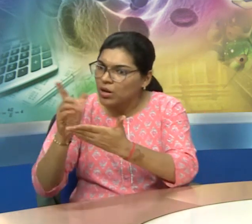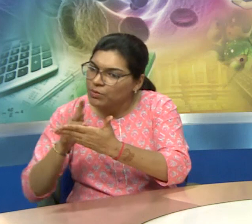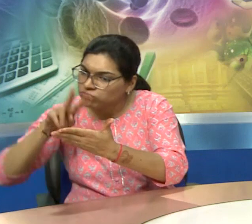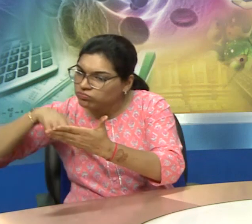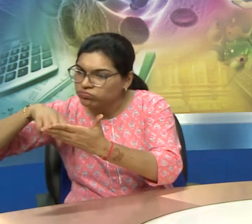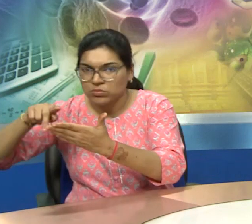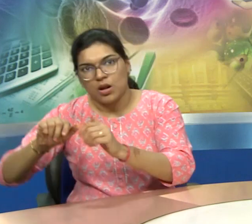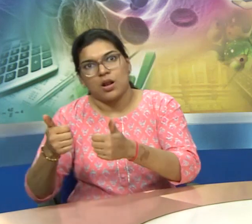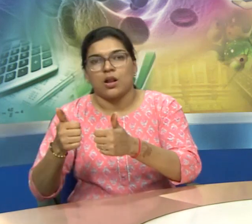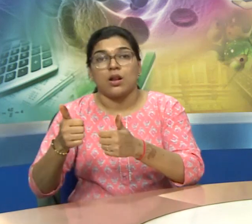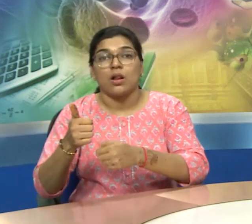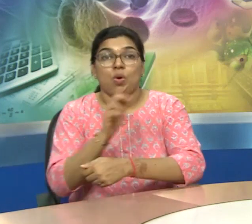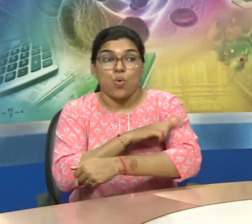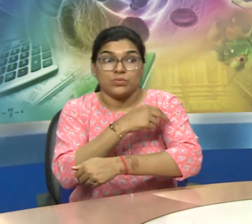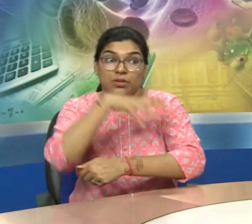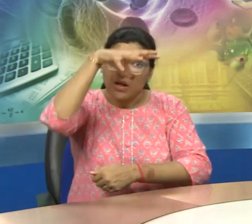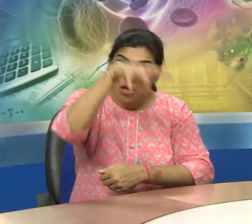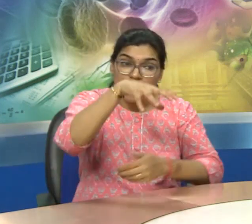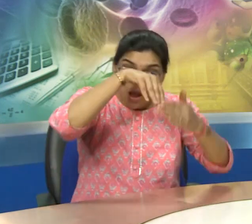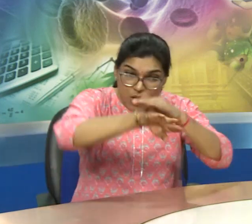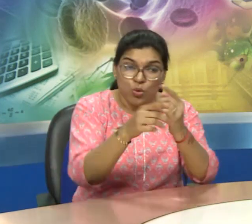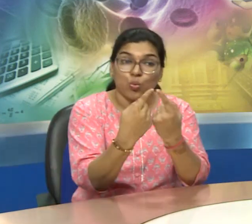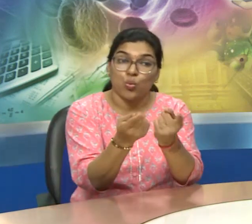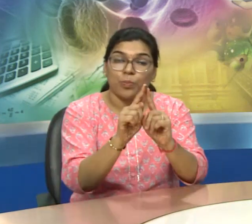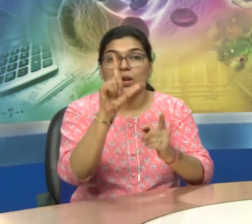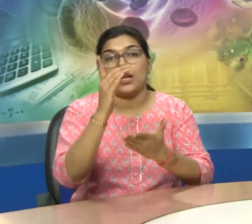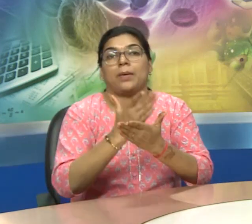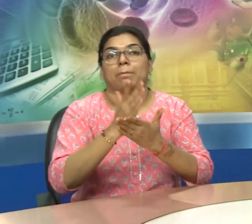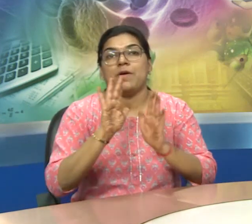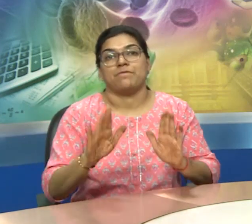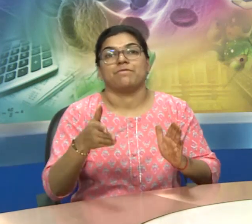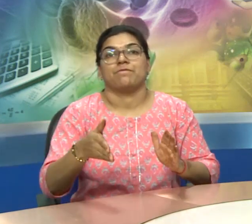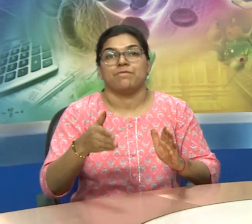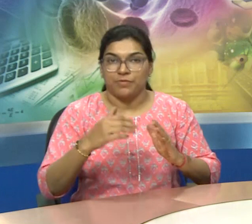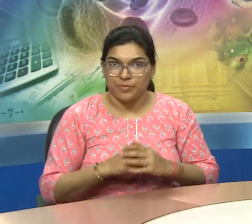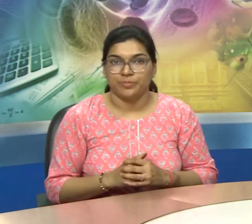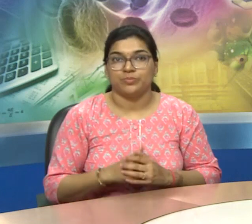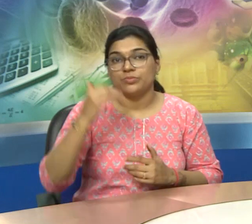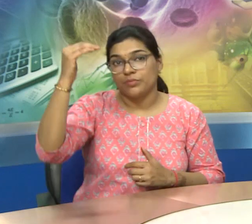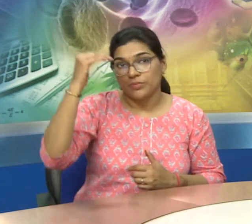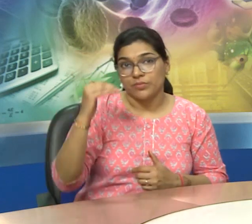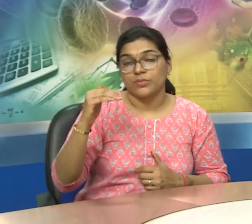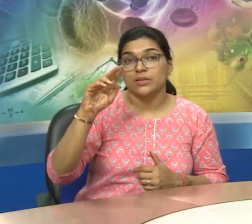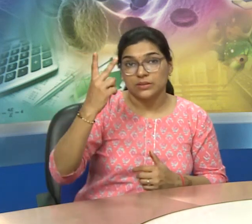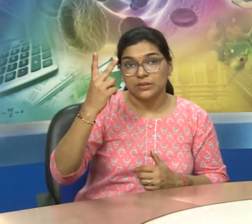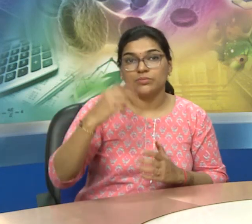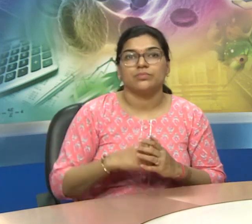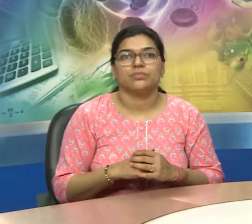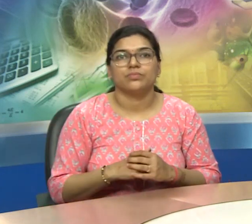All the people working in the hospital, they use the hospital library. Another